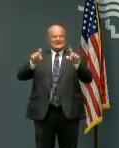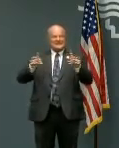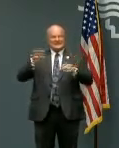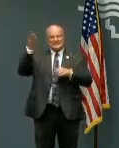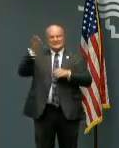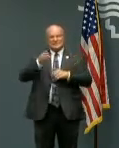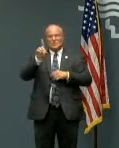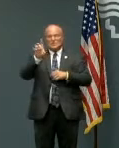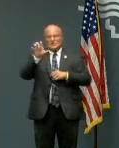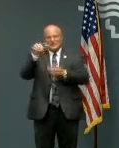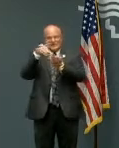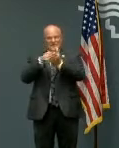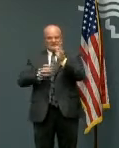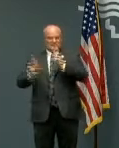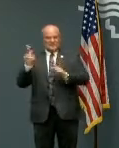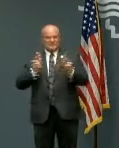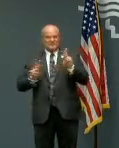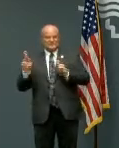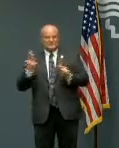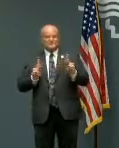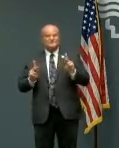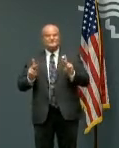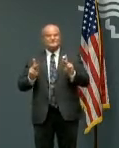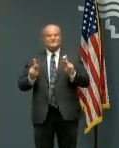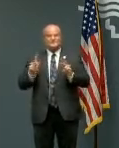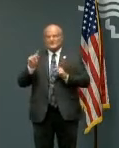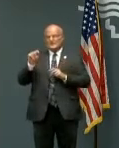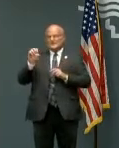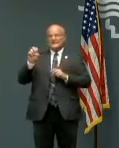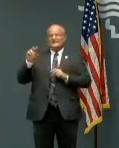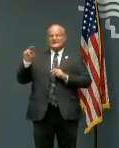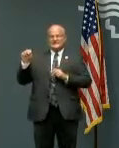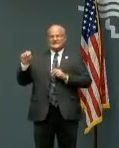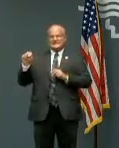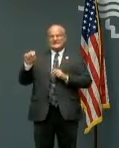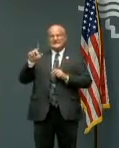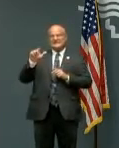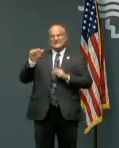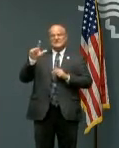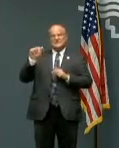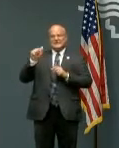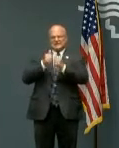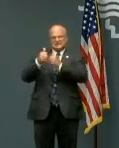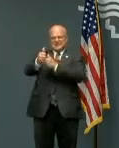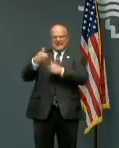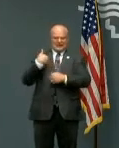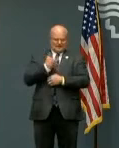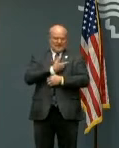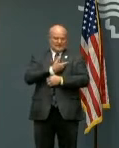per 100,000 people. Tennessee and Louisiana are ahead of us.